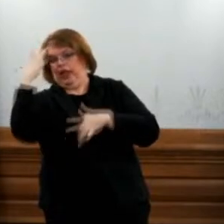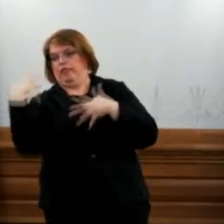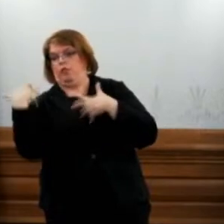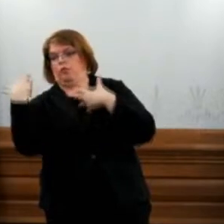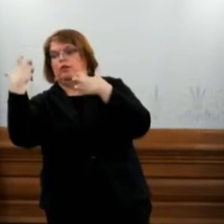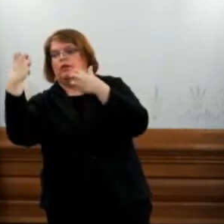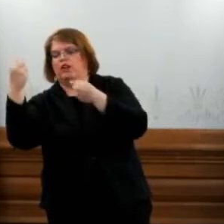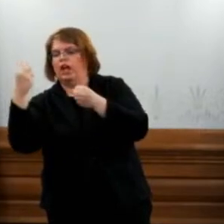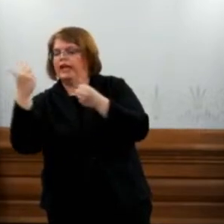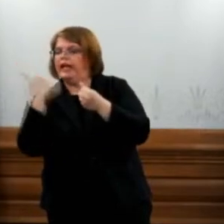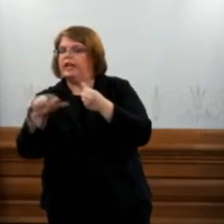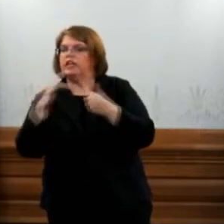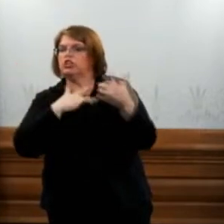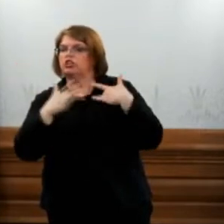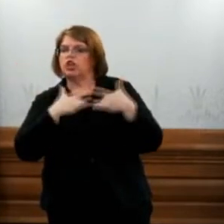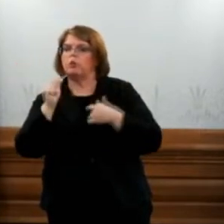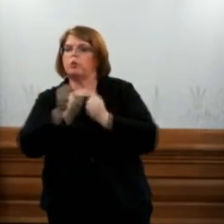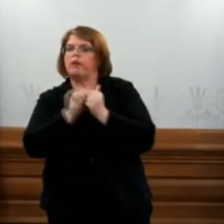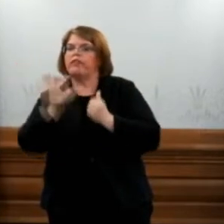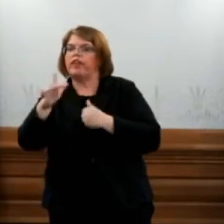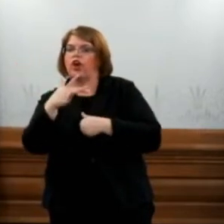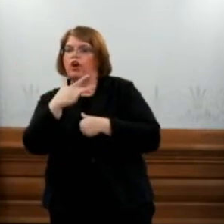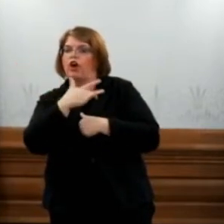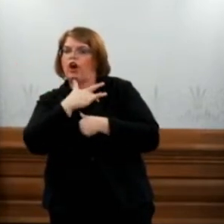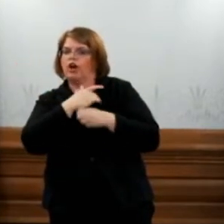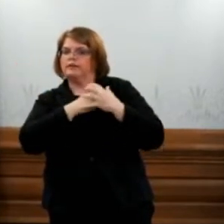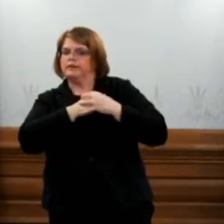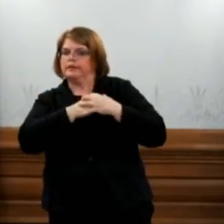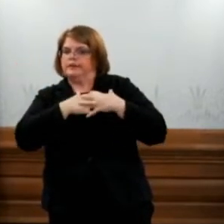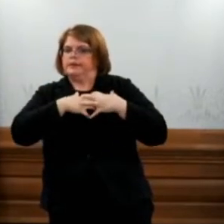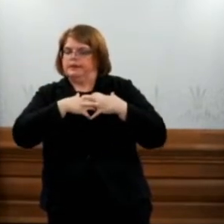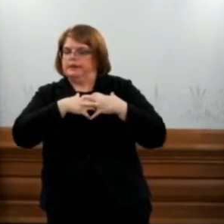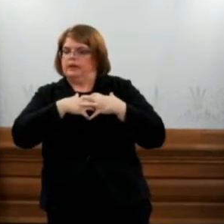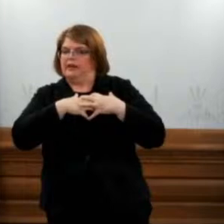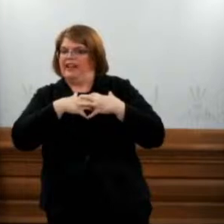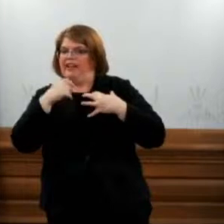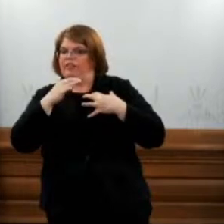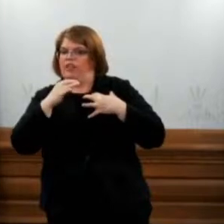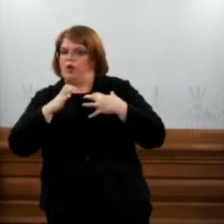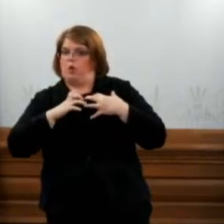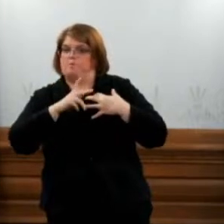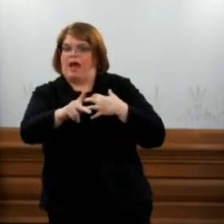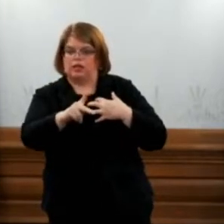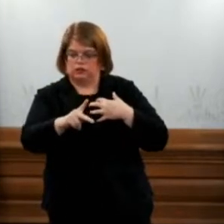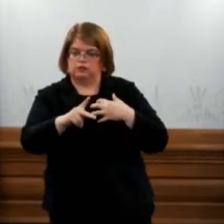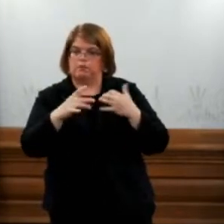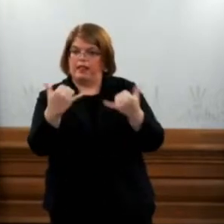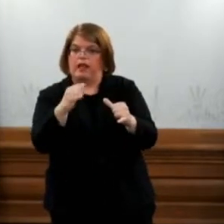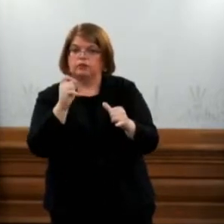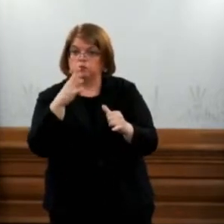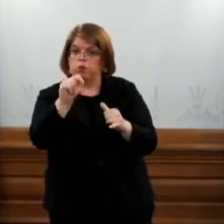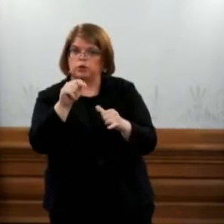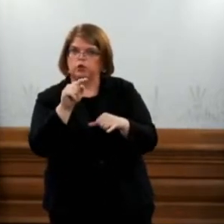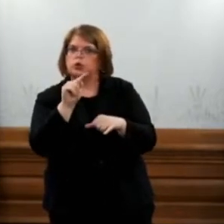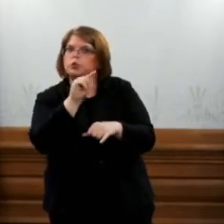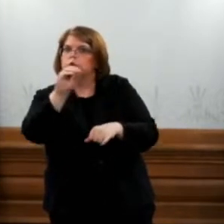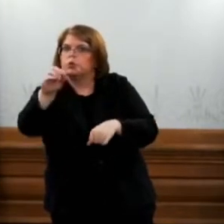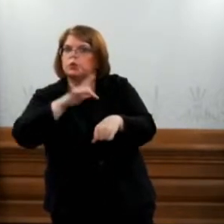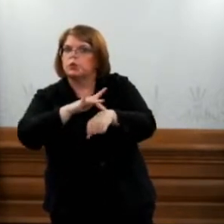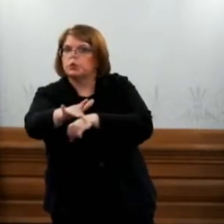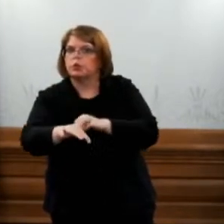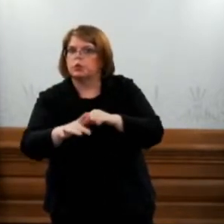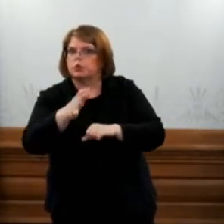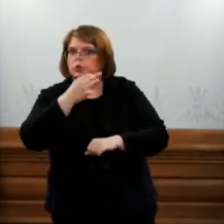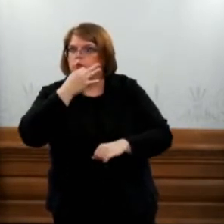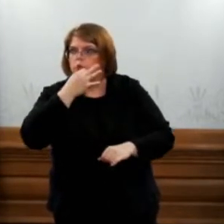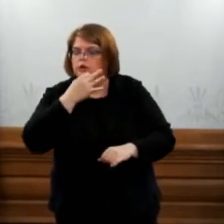enlarged hearts or that sort of thing if they rush back into? Yeah, so for the myocarditis issue, certainly we know that people